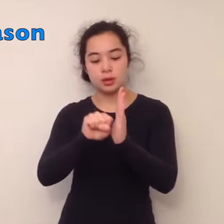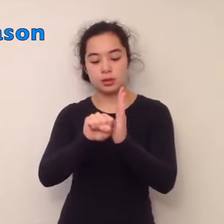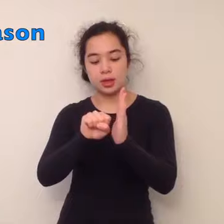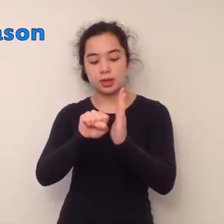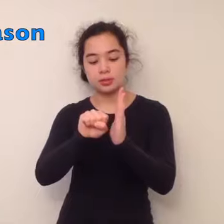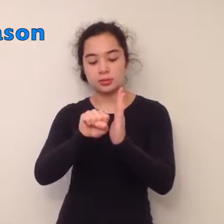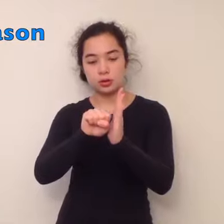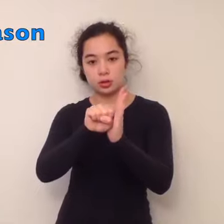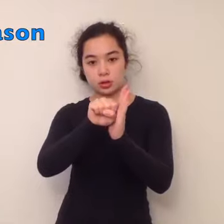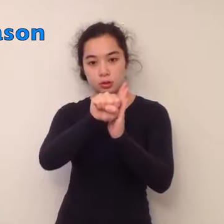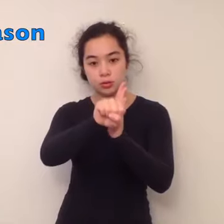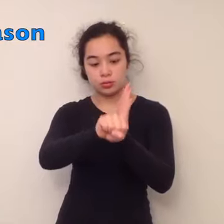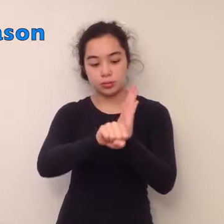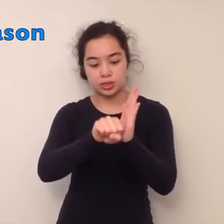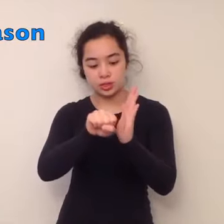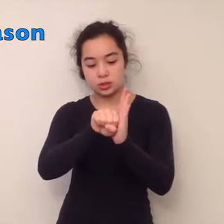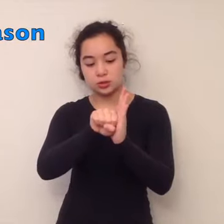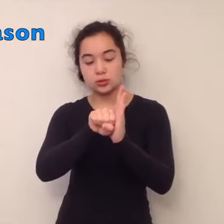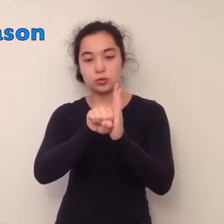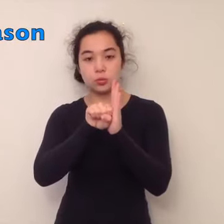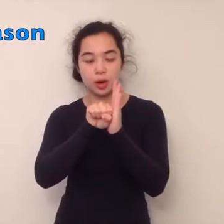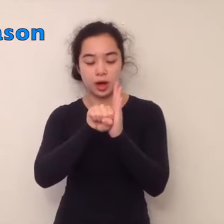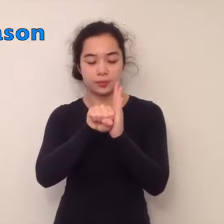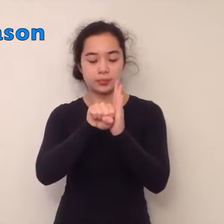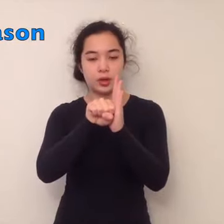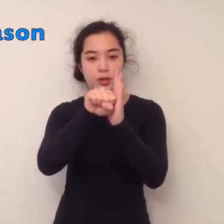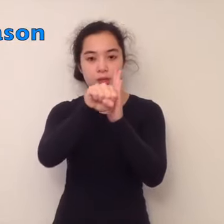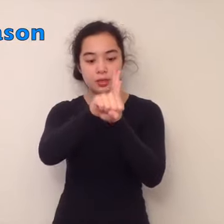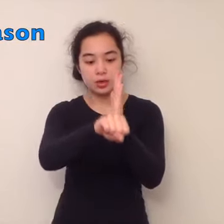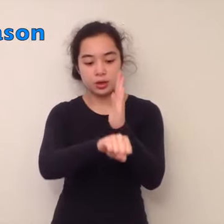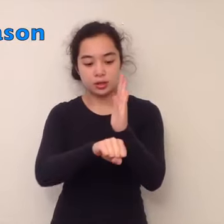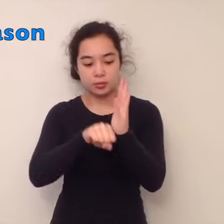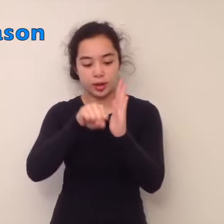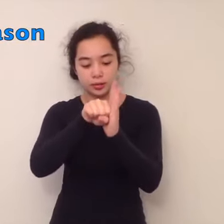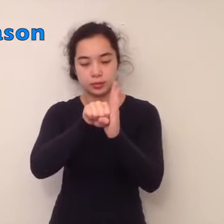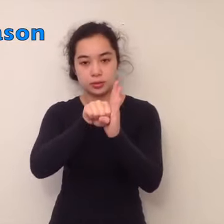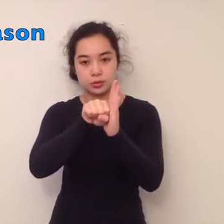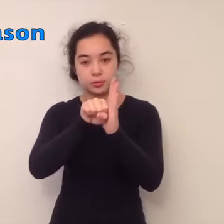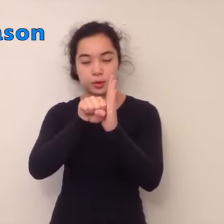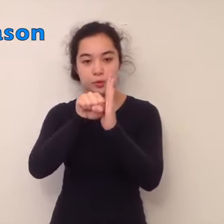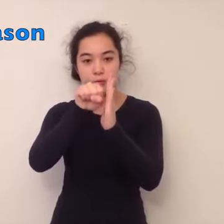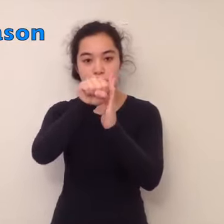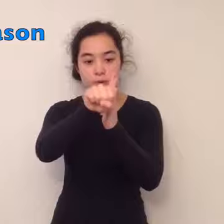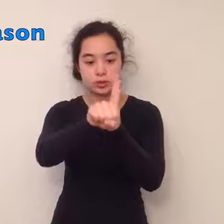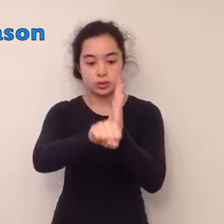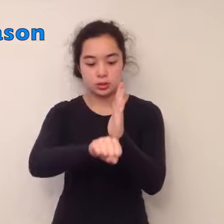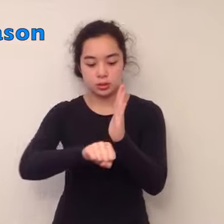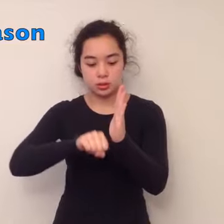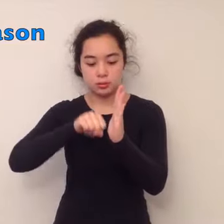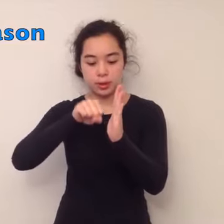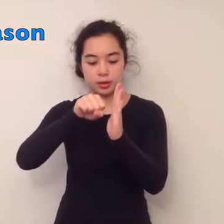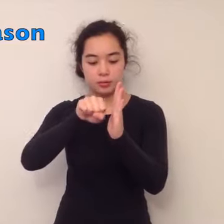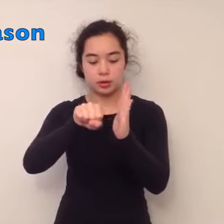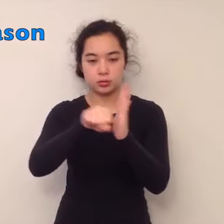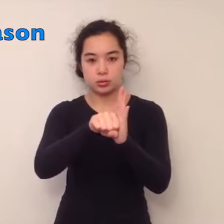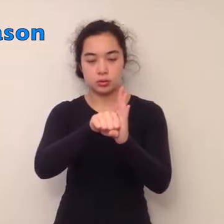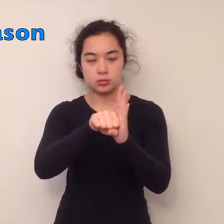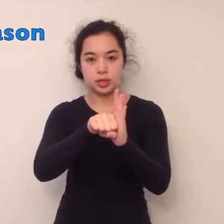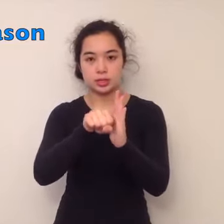and then put it to your palm and circle it around, going forward and then back around, and then hitting it.